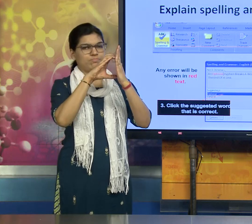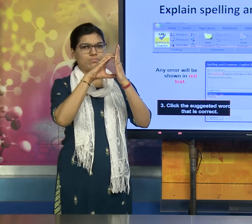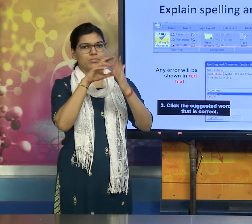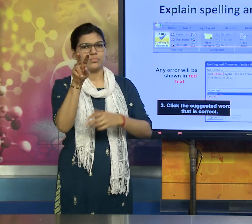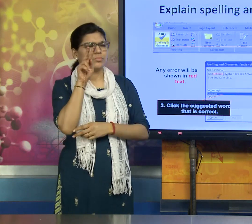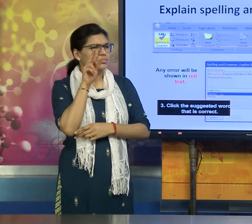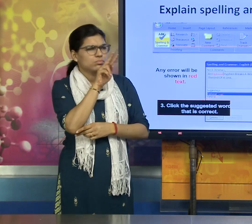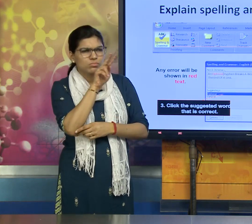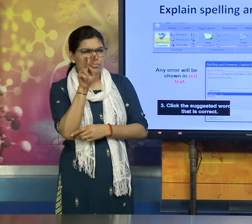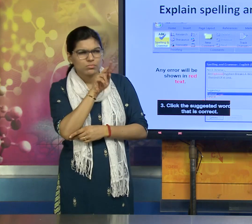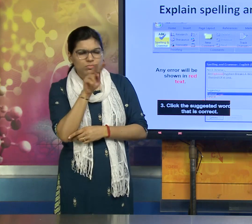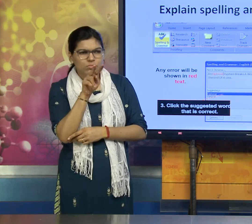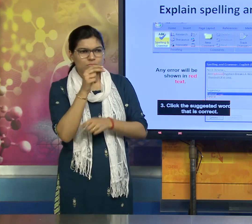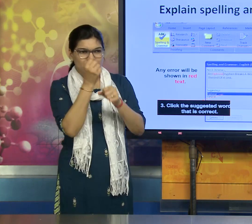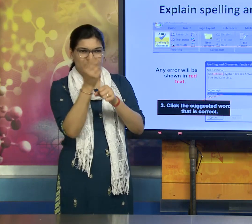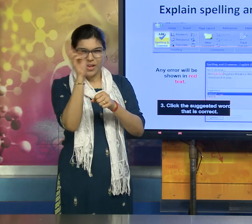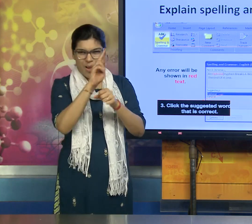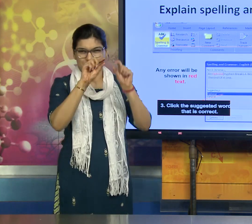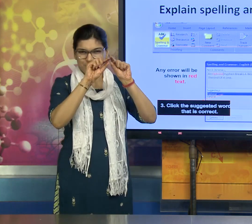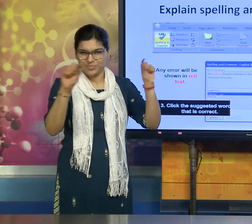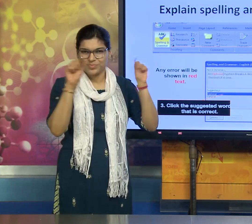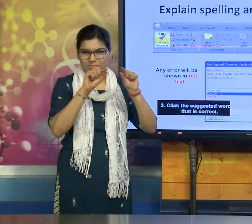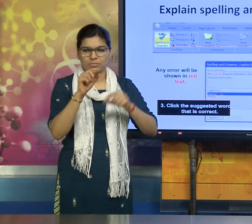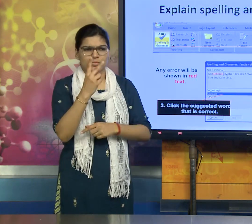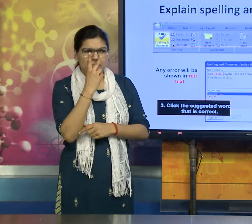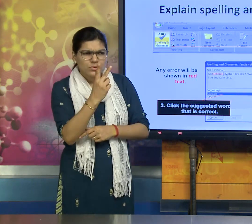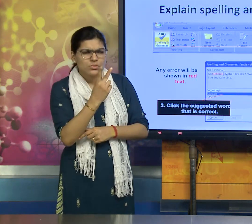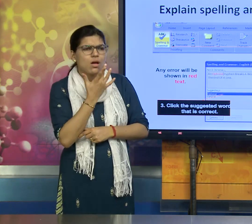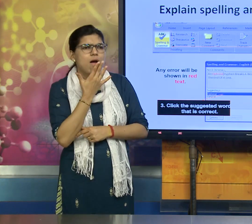Explain spellings and grammatical features.